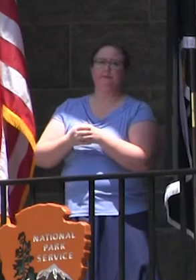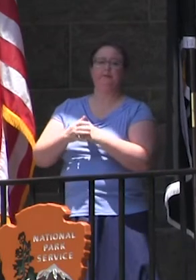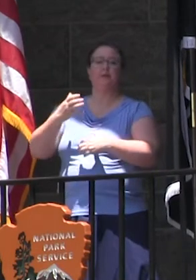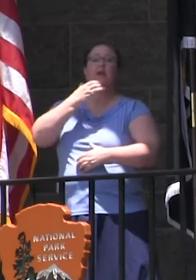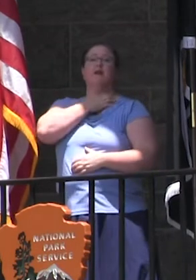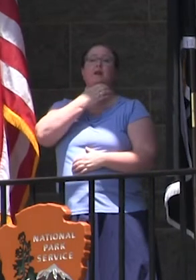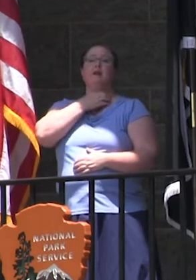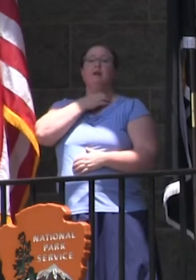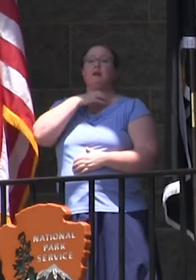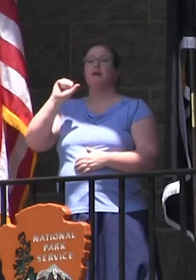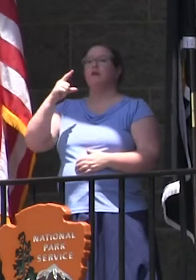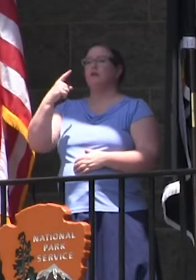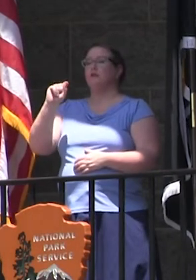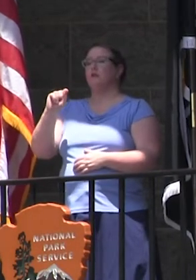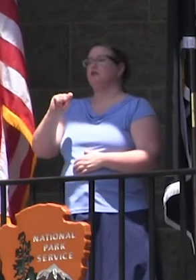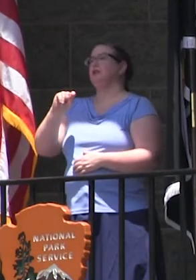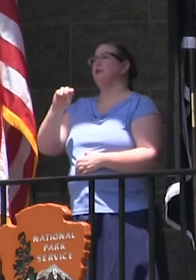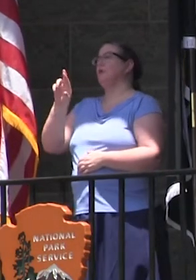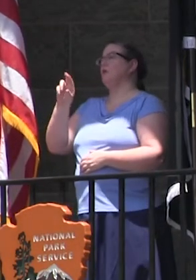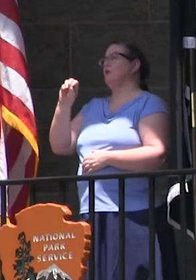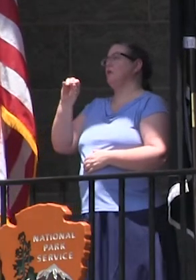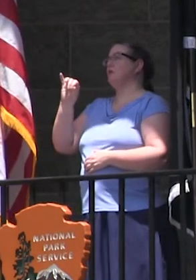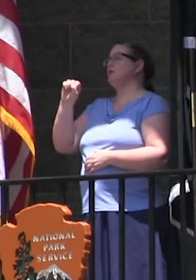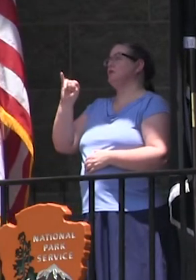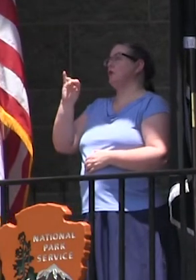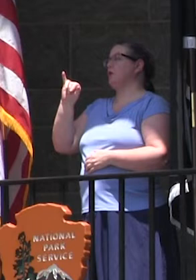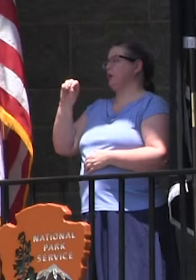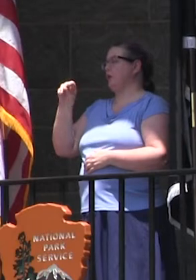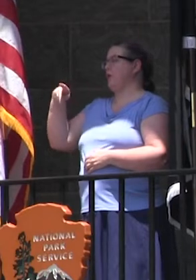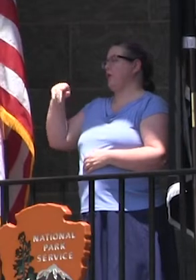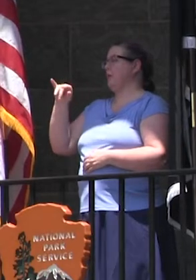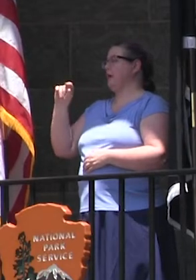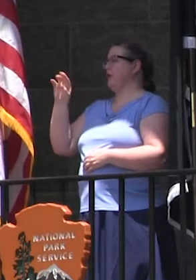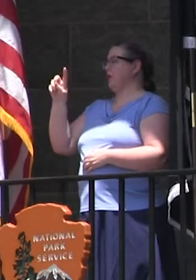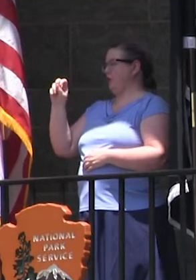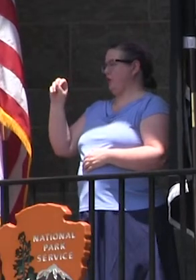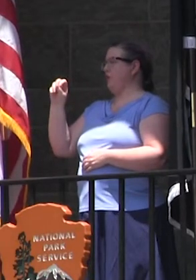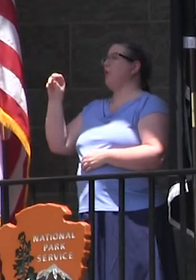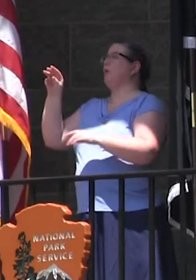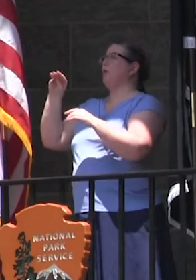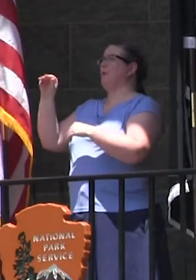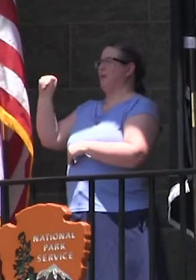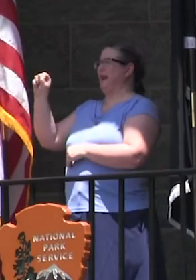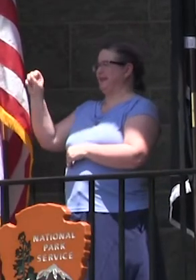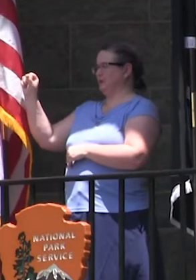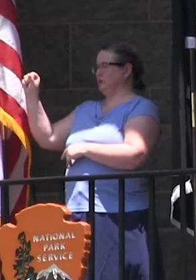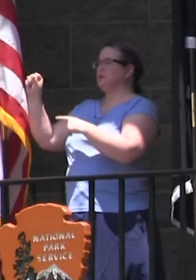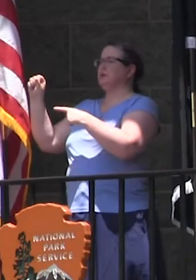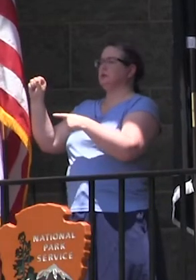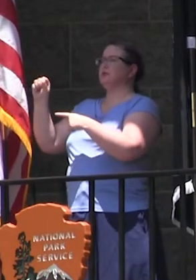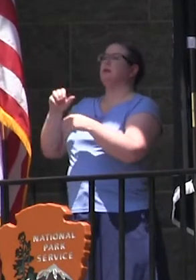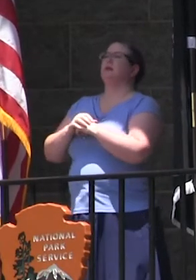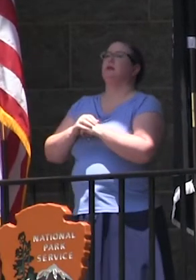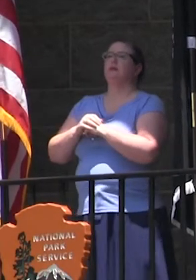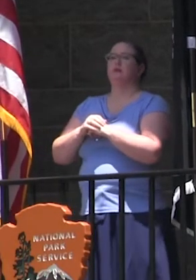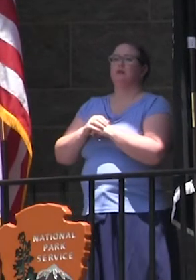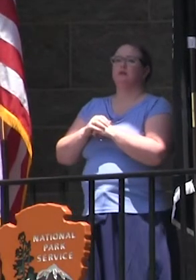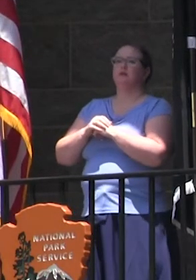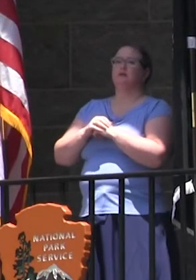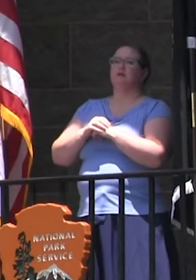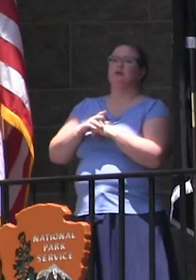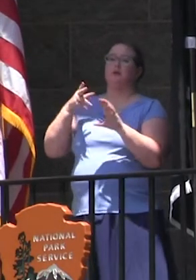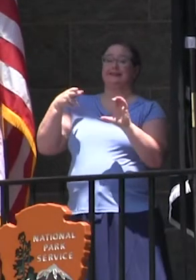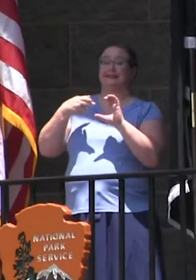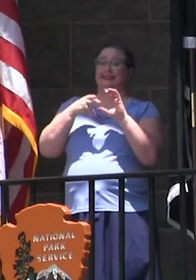Marine Corps Sergeant Johanny Rosario Picardo of Lawrence, Massachusetts, was a member of her brigade's female engagement